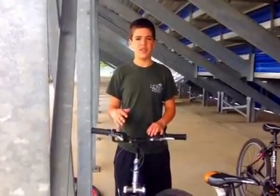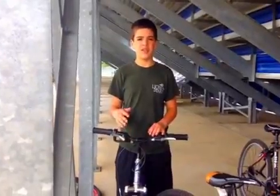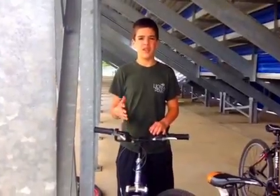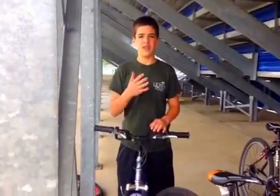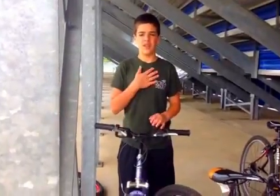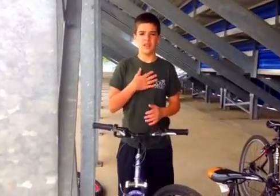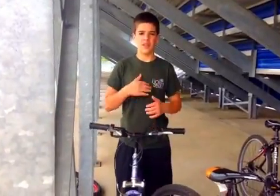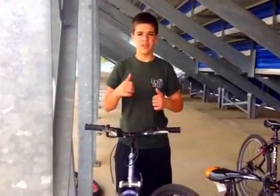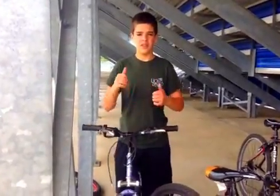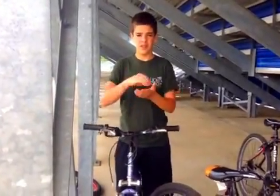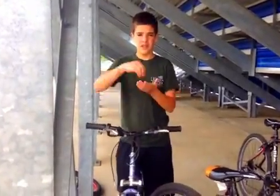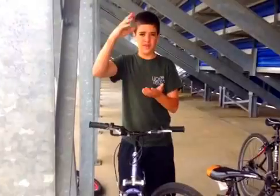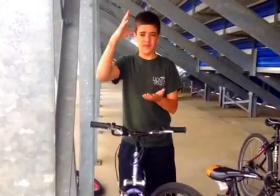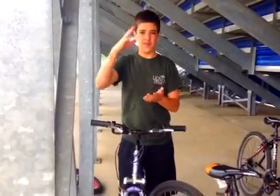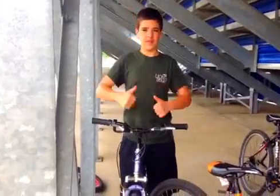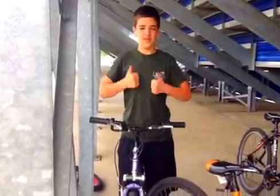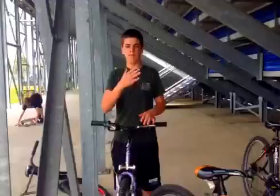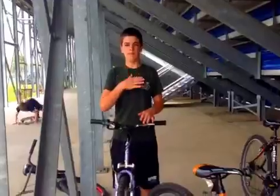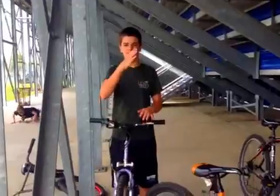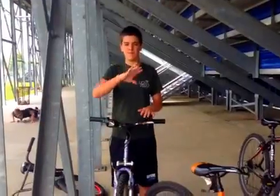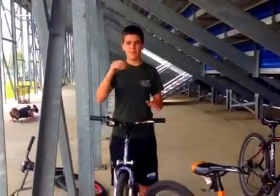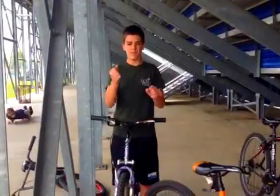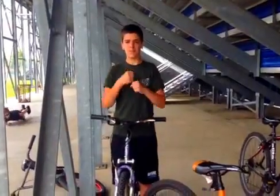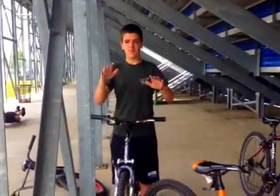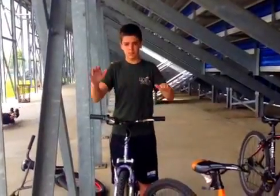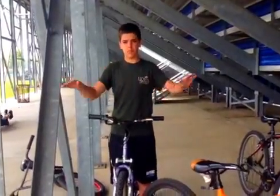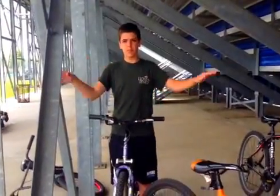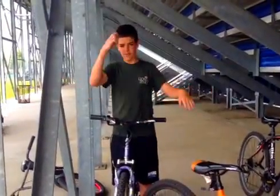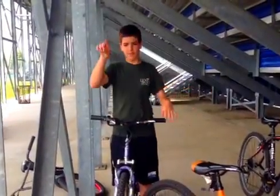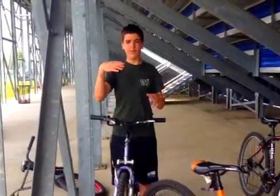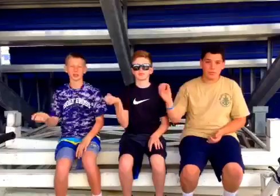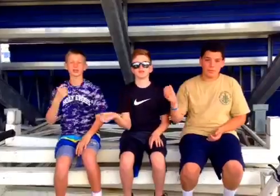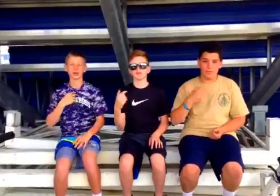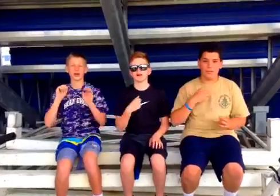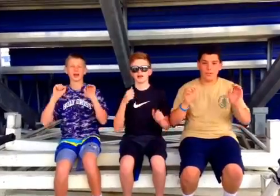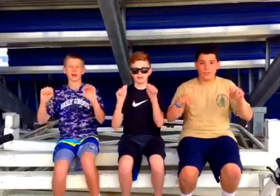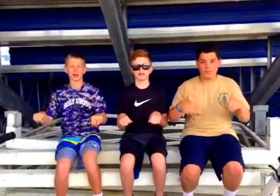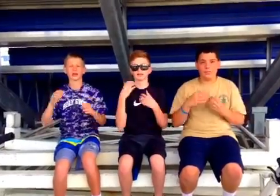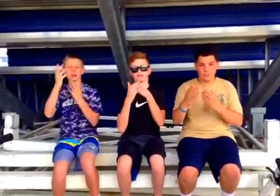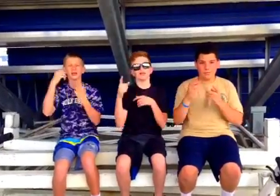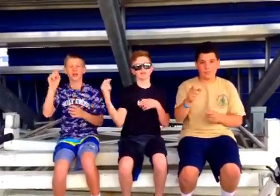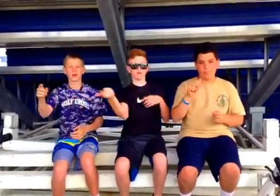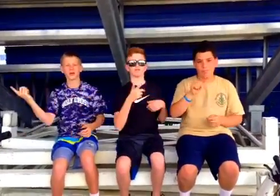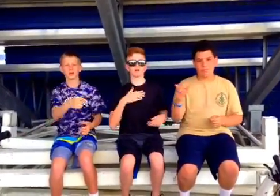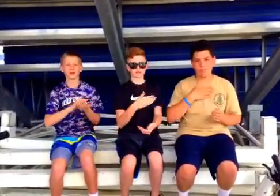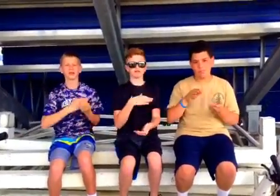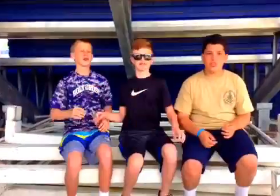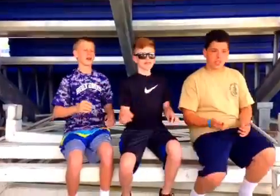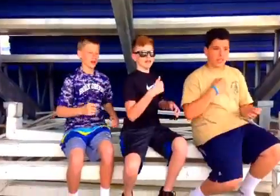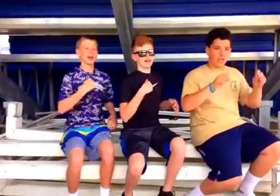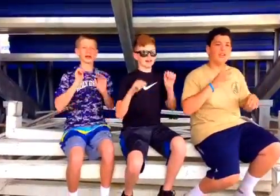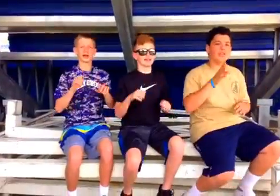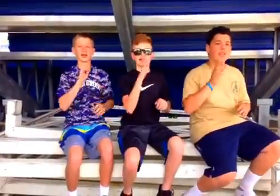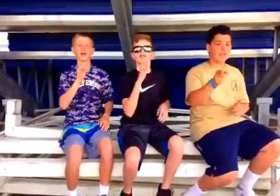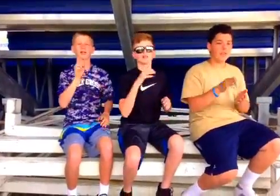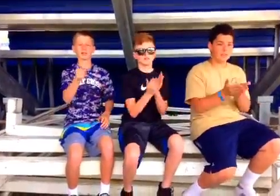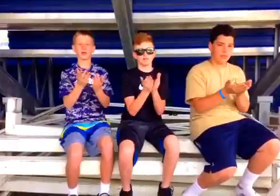I'm still learning about life. My woman brought children for me, so I can sing them all my songs and I can tell them